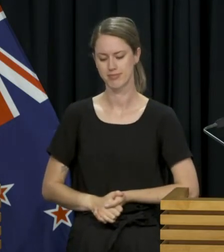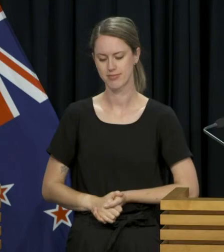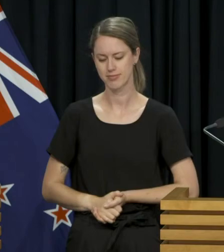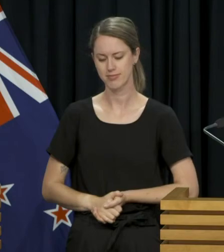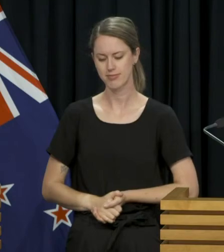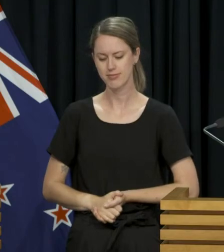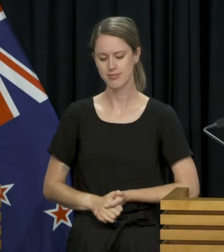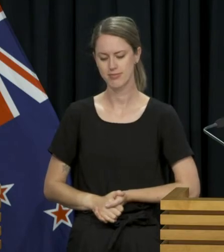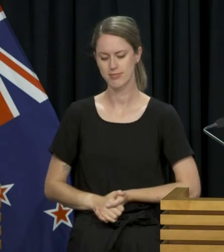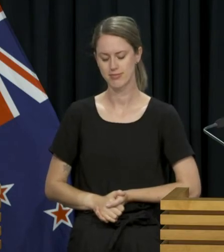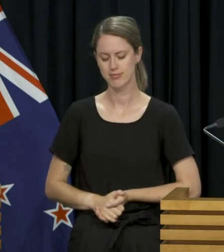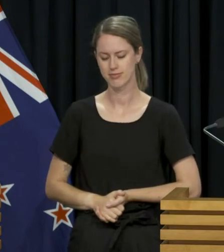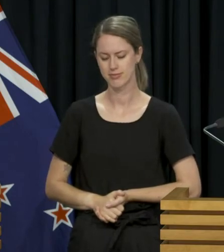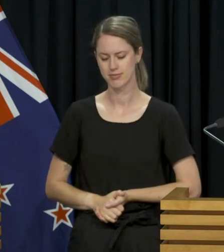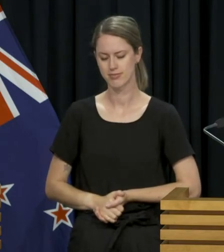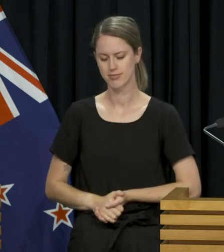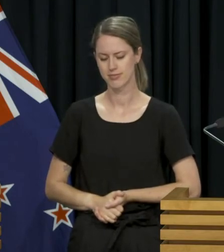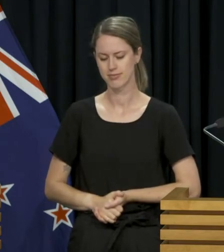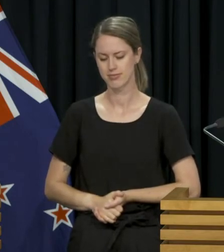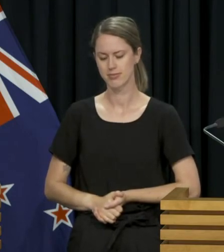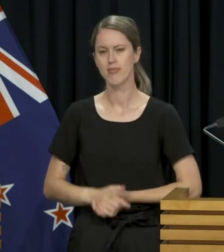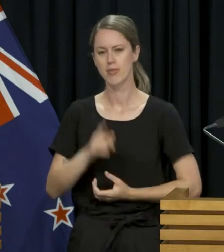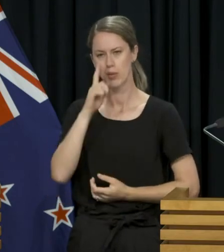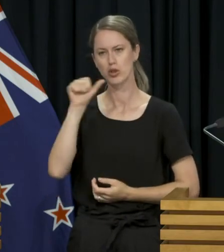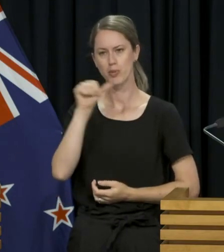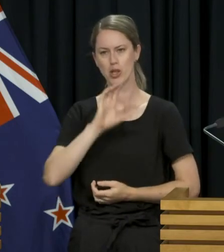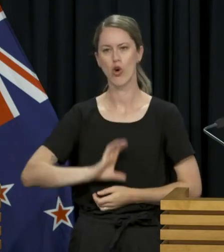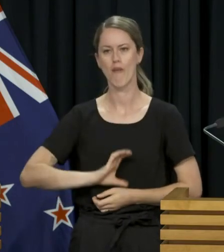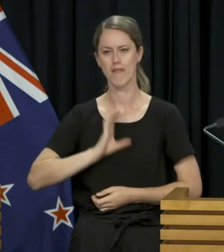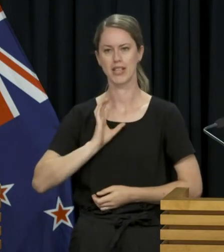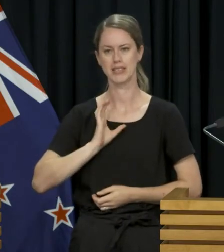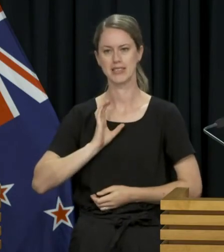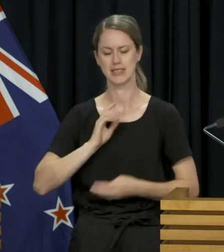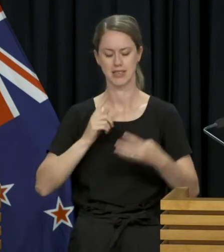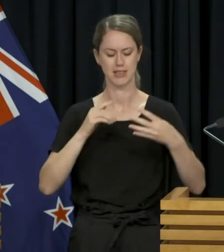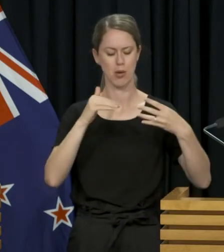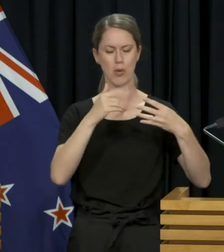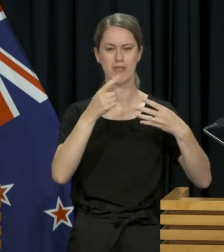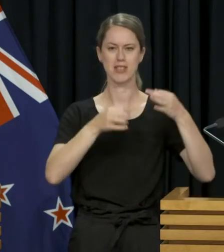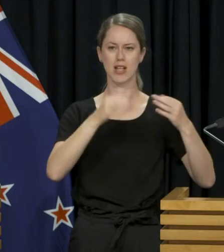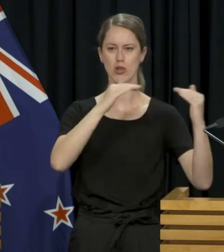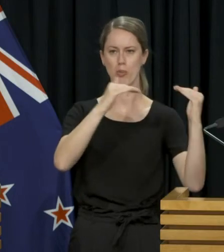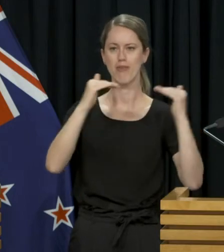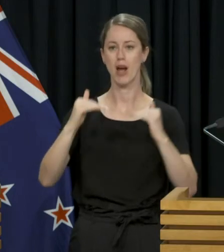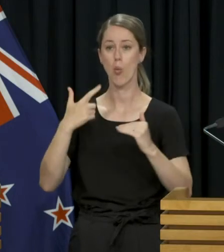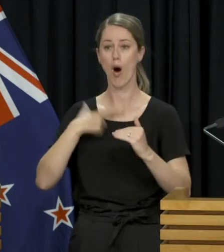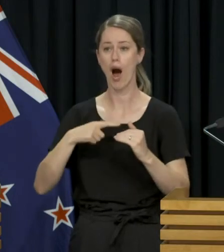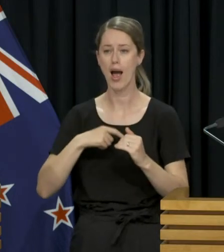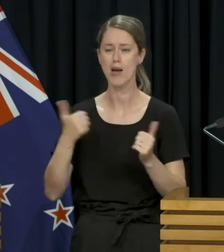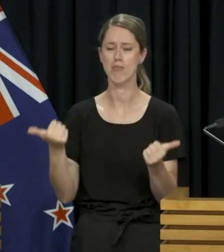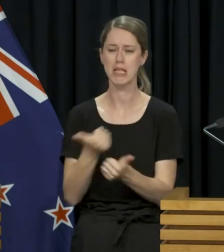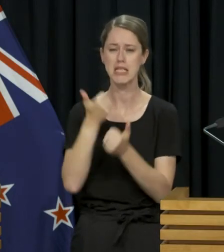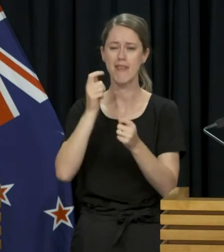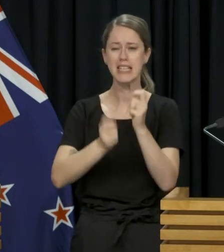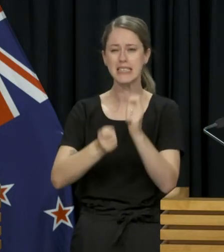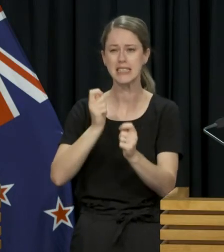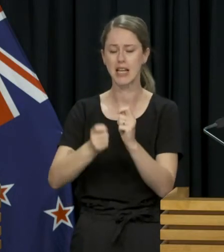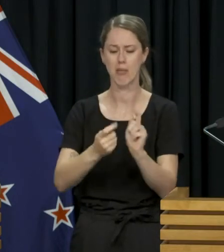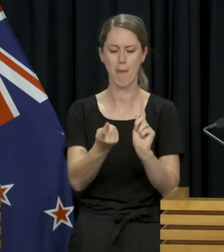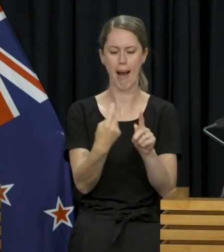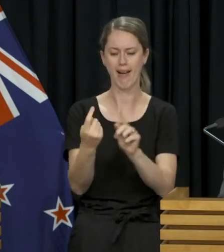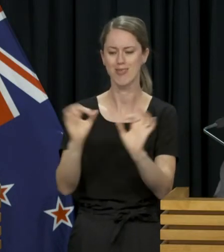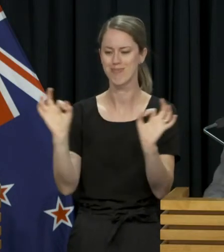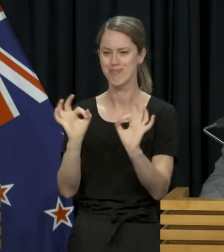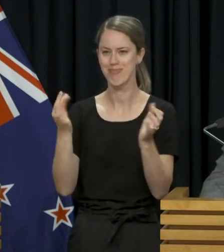can have confidence in the decision that we've taken because of the extensive level of testing that we have seen, the fact that we have been